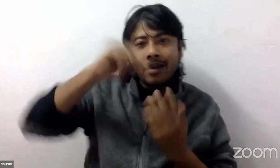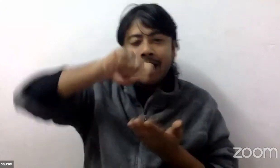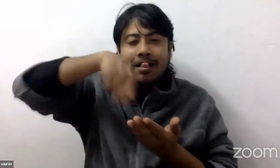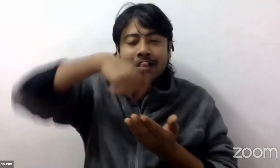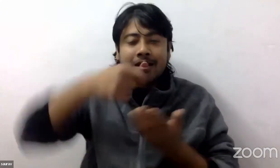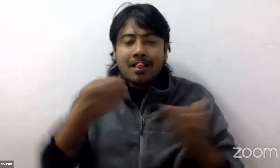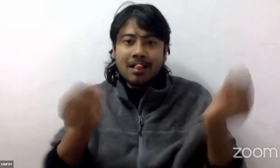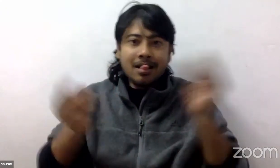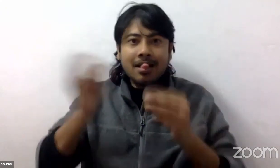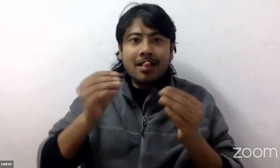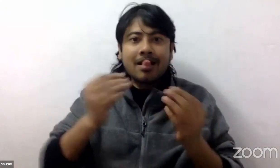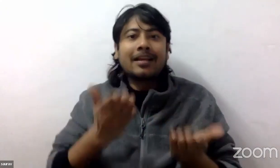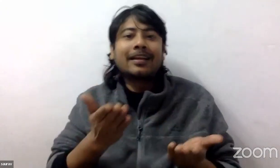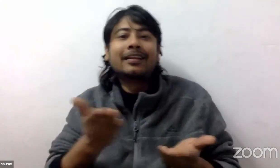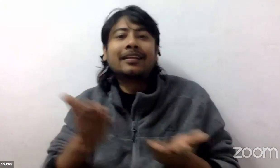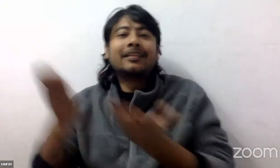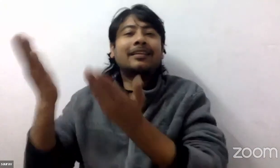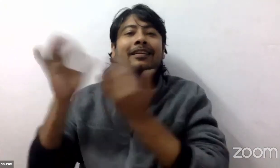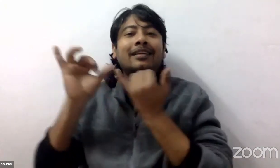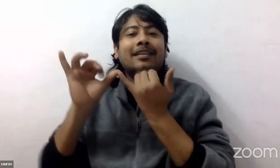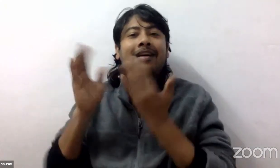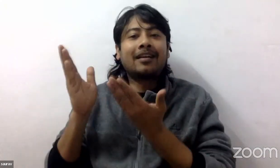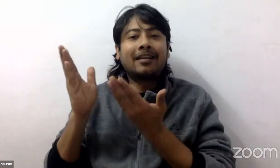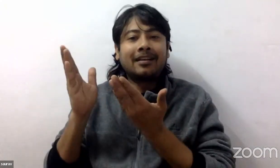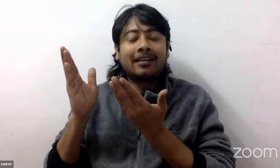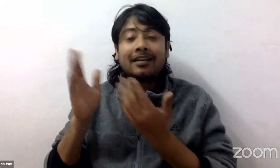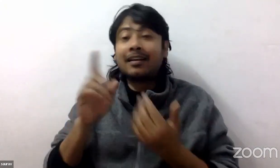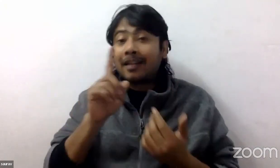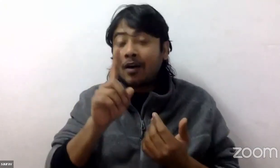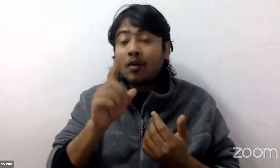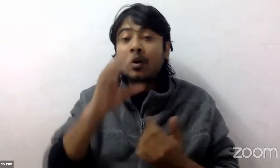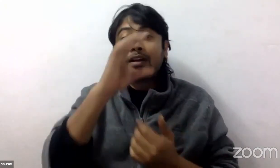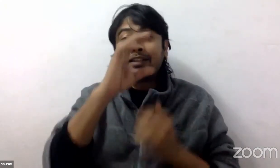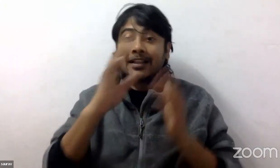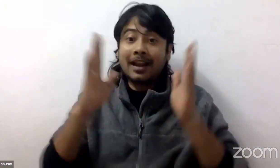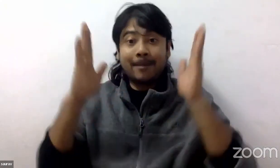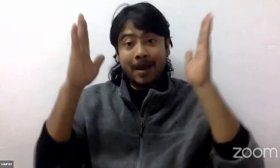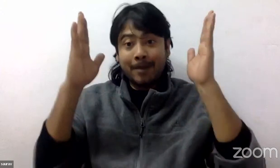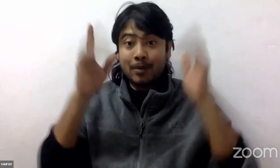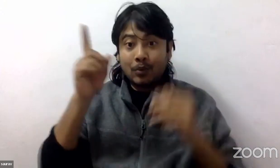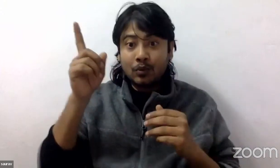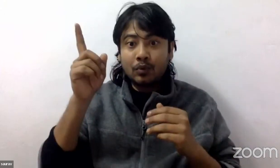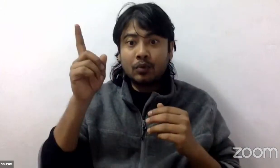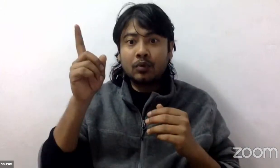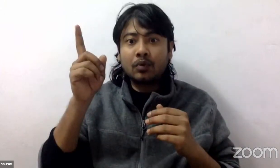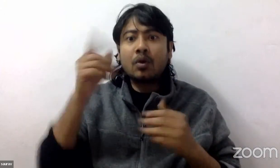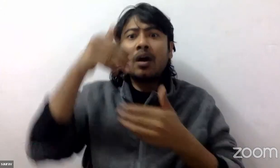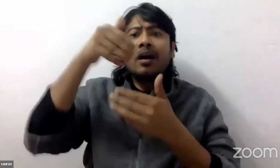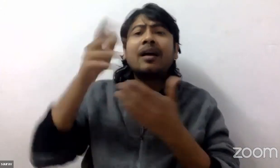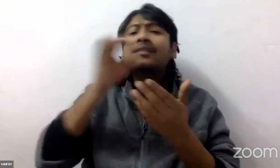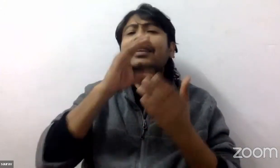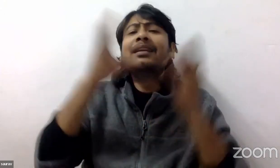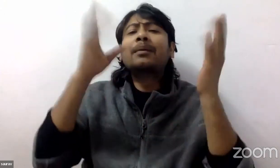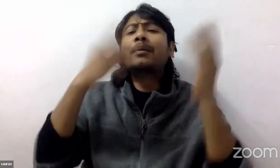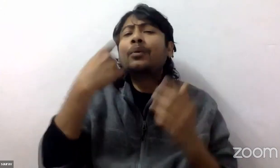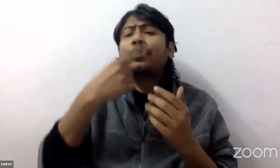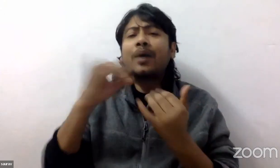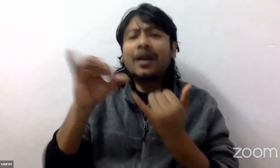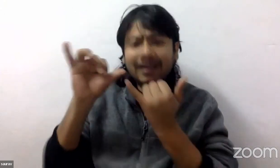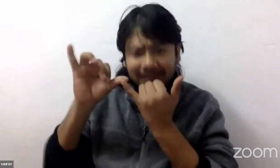own mother, Chaitanya Mahaprabhu was Krishna himself. And he in fact told his own mother that never miss an Ekadashi.